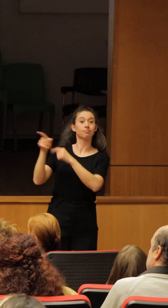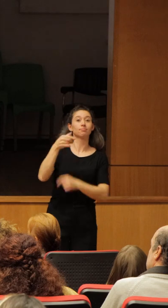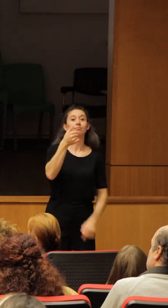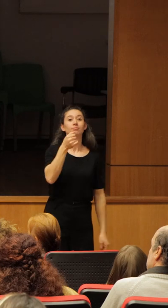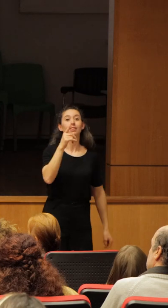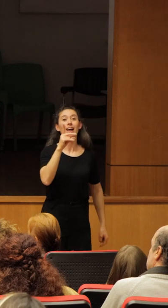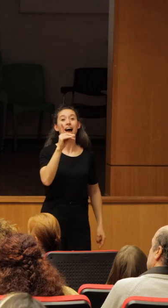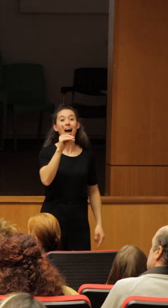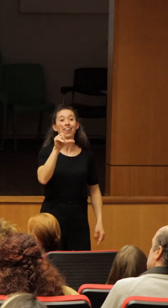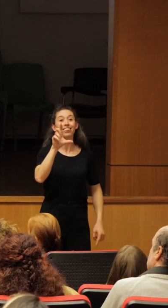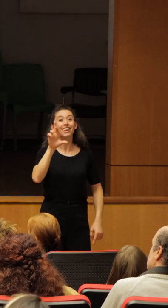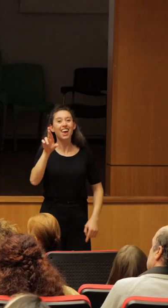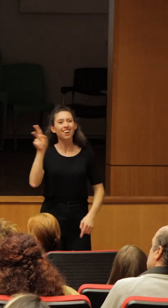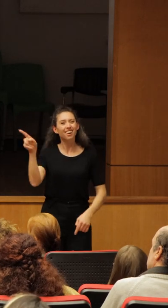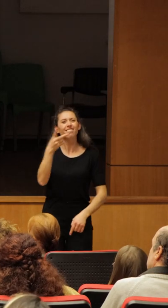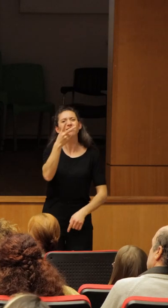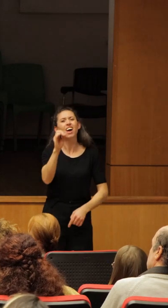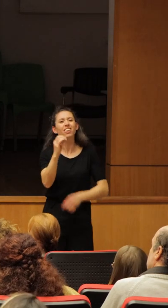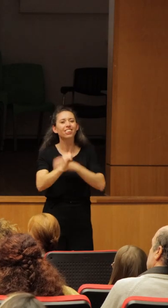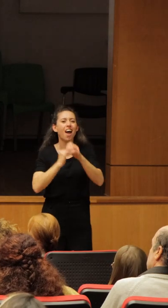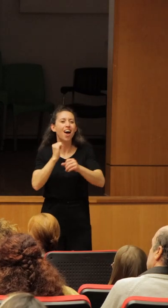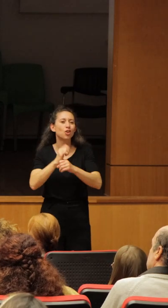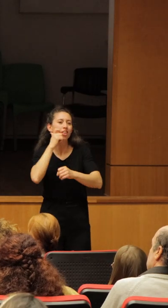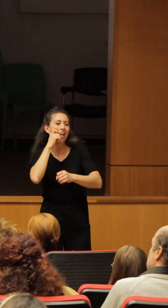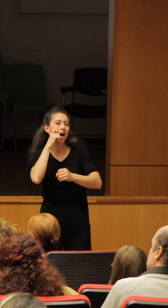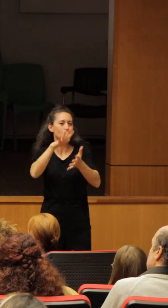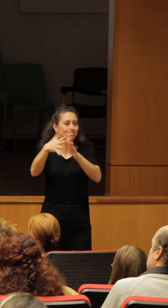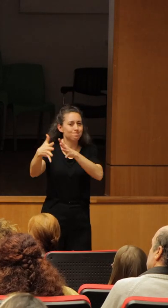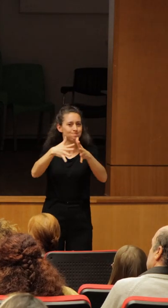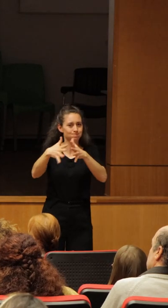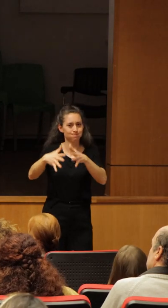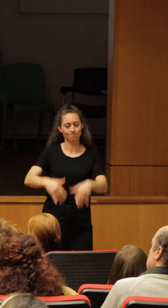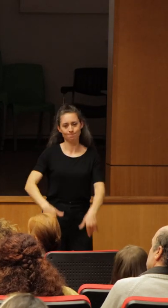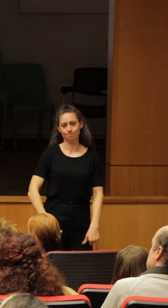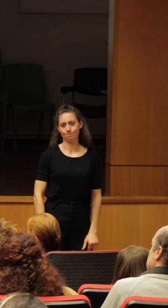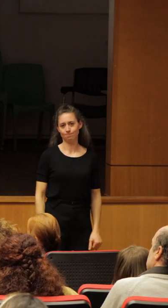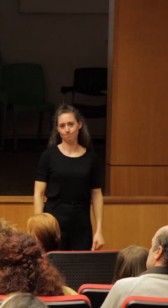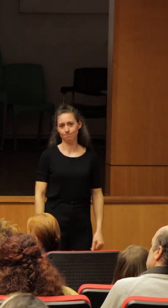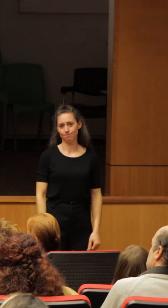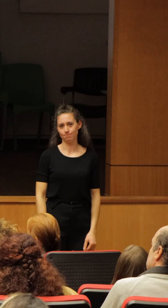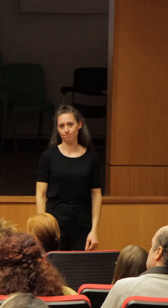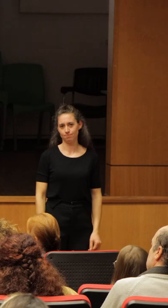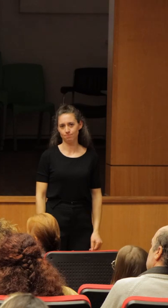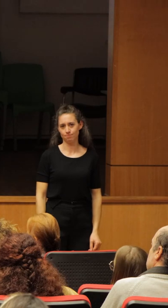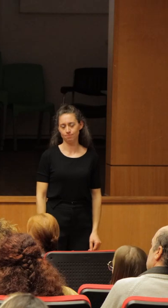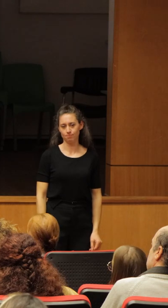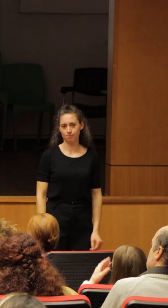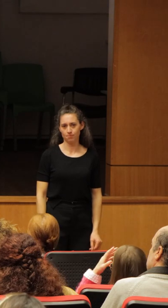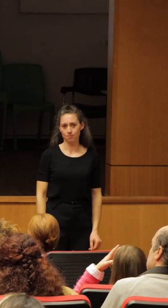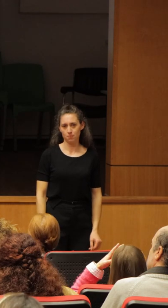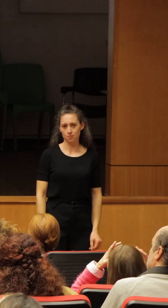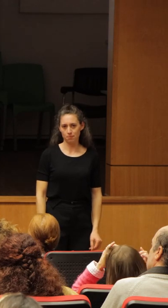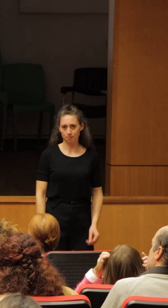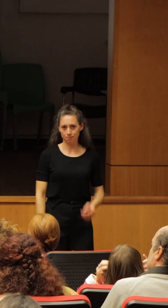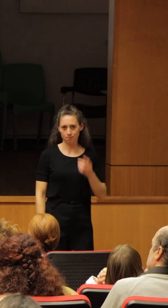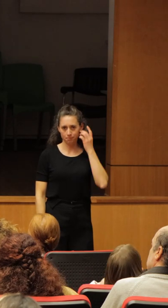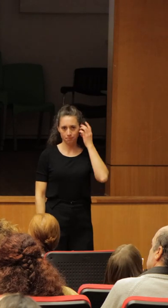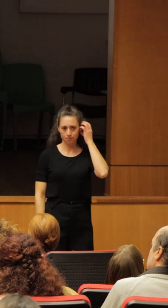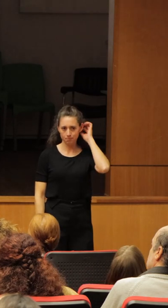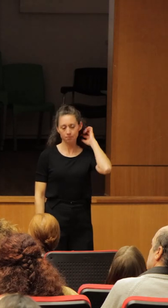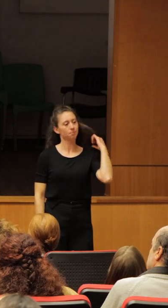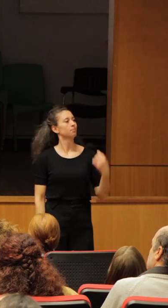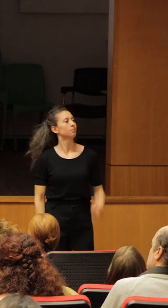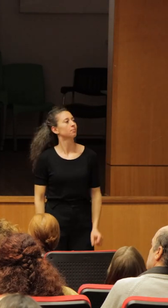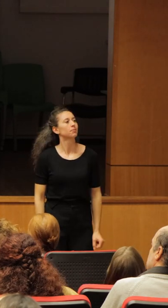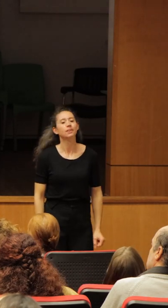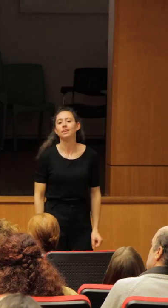Adler cuando tenía 20, 20 y pico de años. That was still the time when he was a bachelor, so he was dating, he was available, he